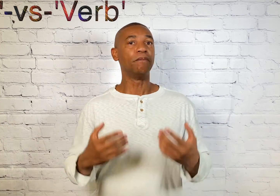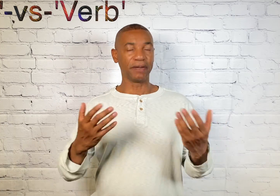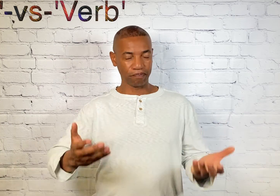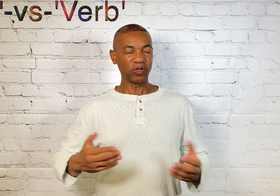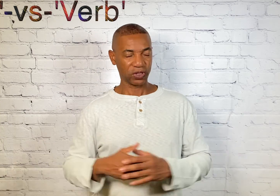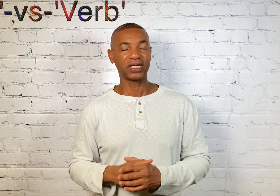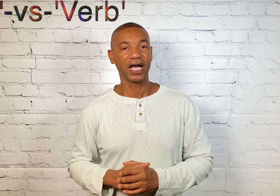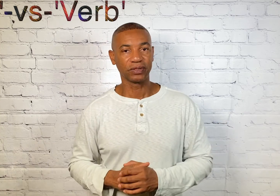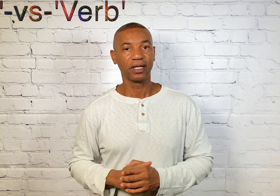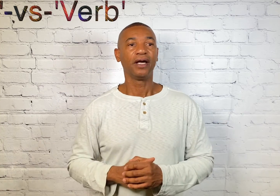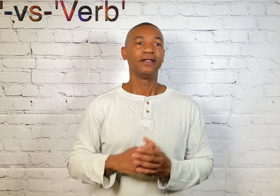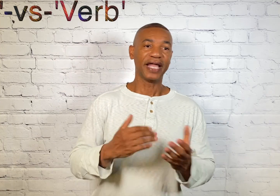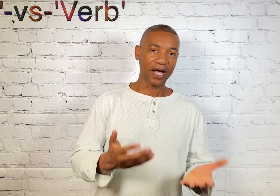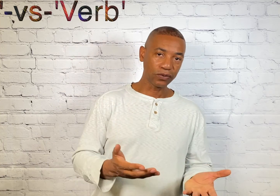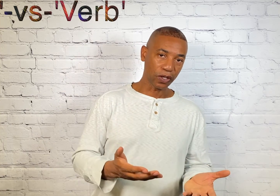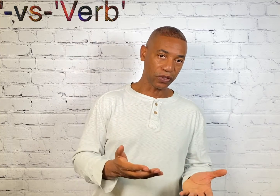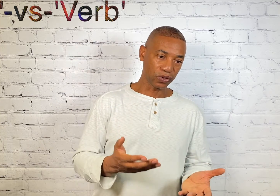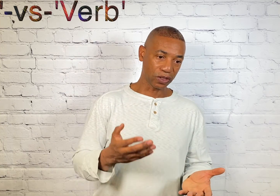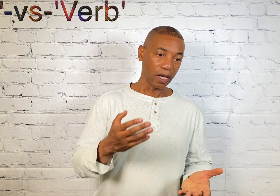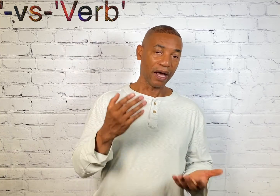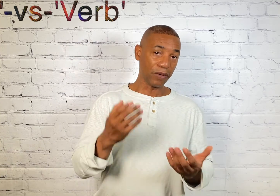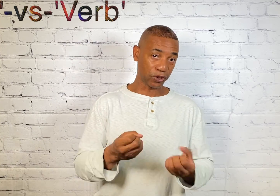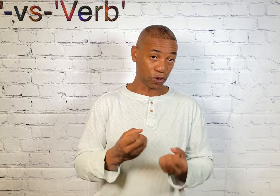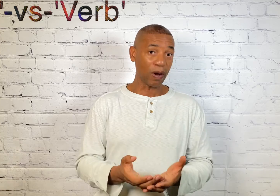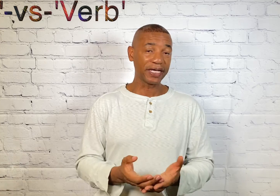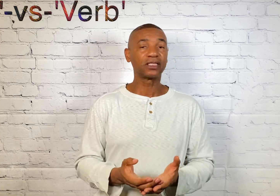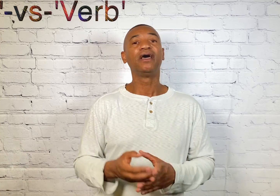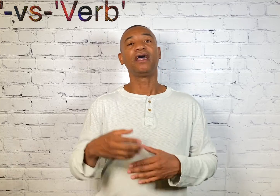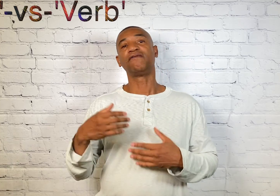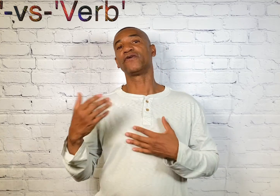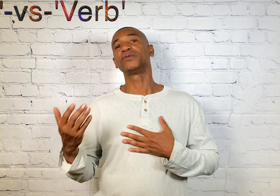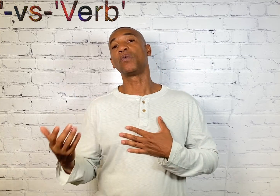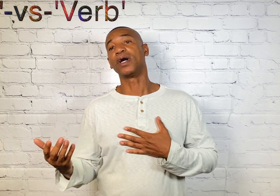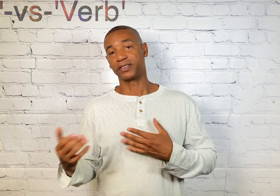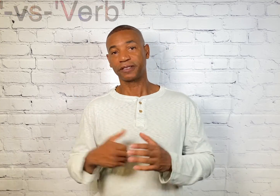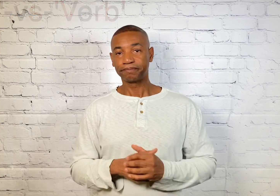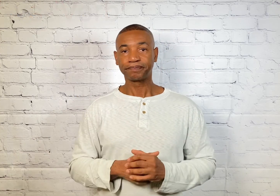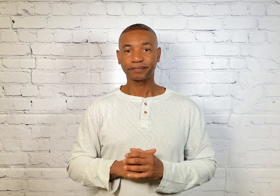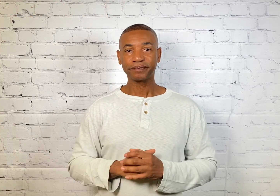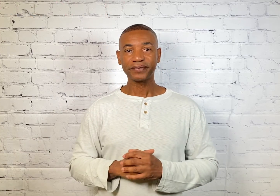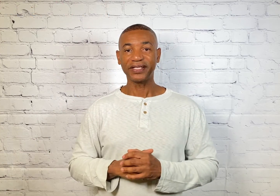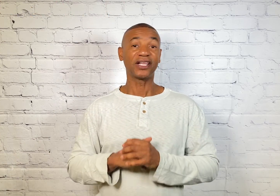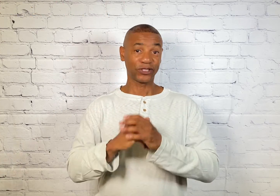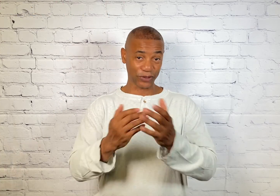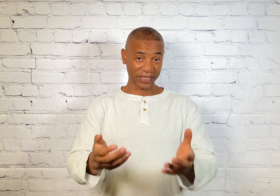but most of the times. Nouns are usually a motion twice, and verbs are once. Now let's go to the next